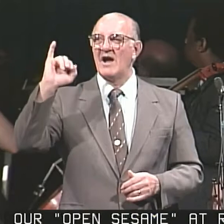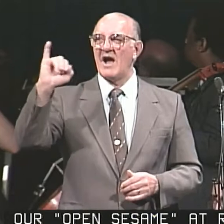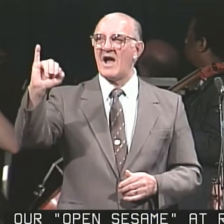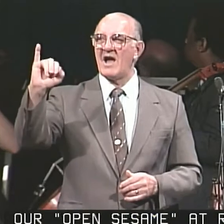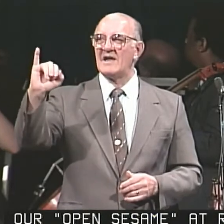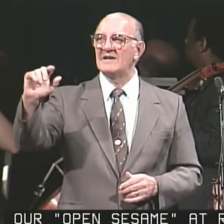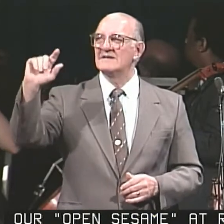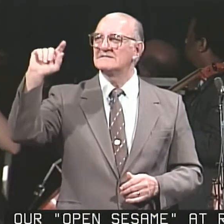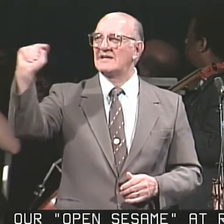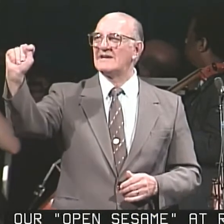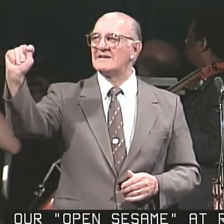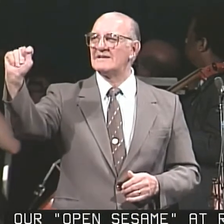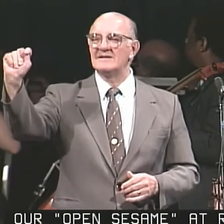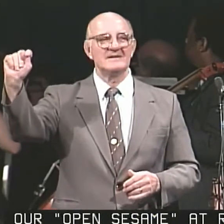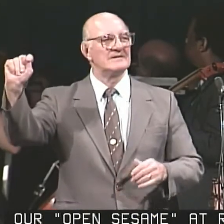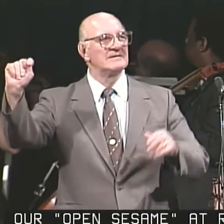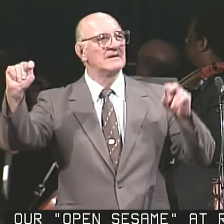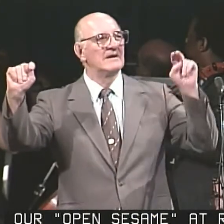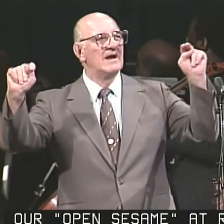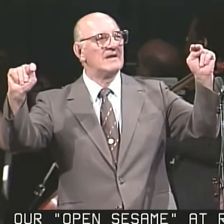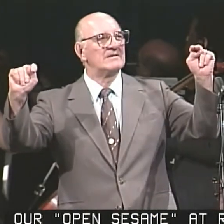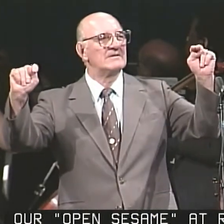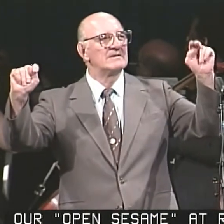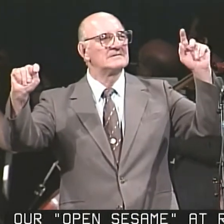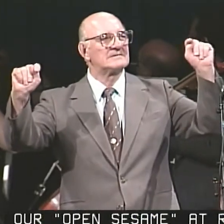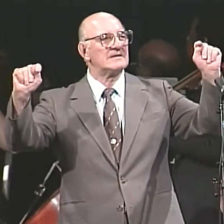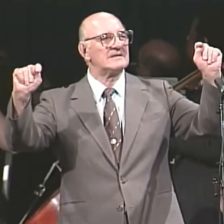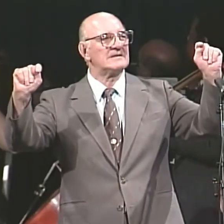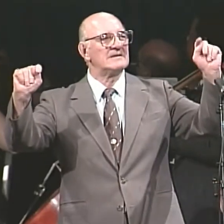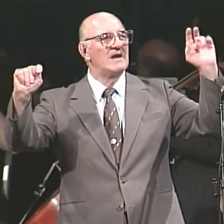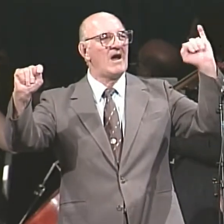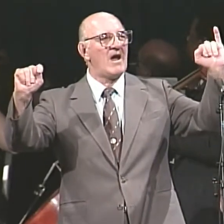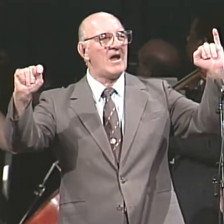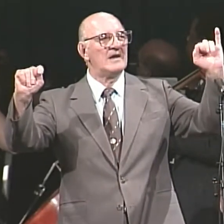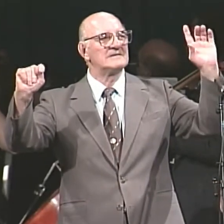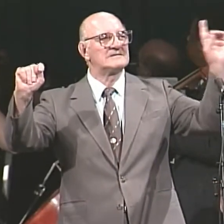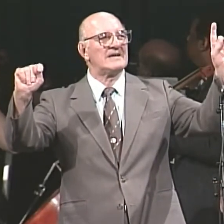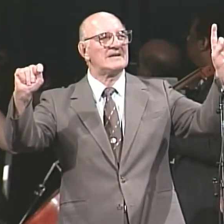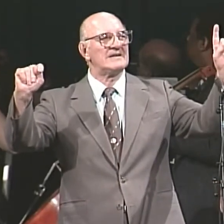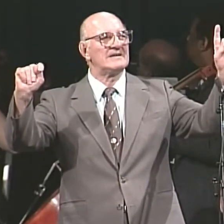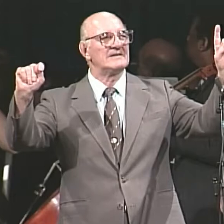R-I-T-N-T-I-D.